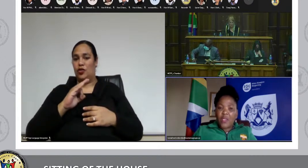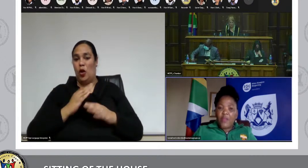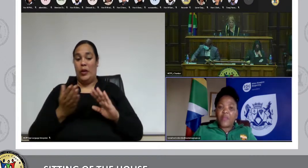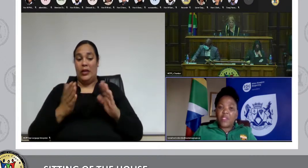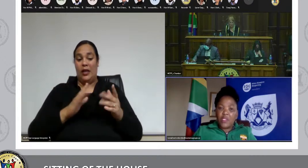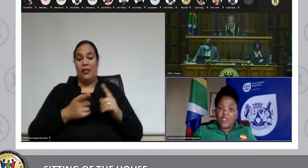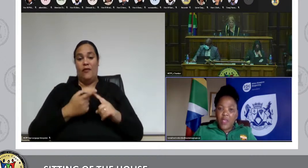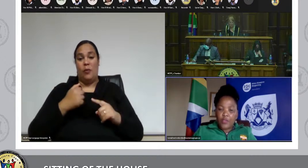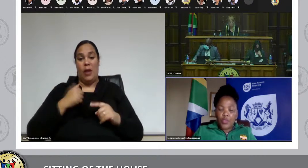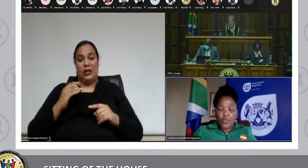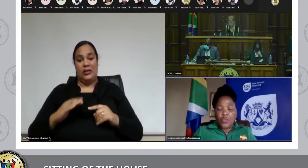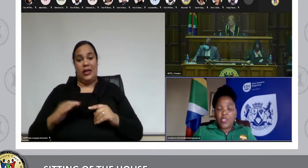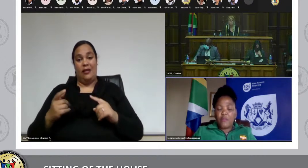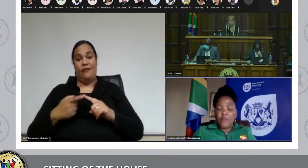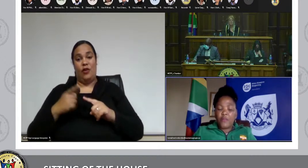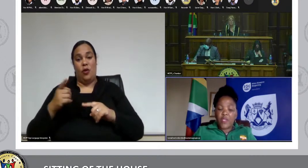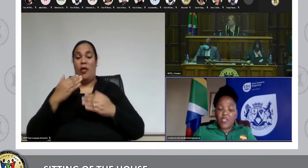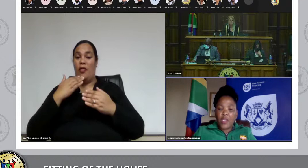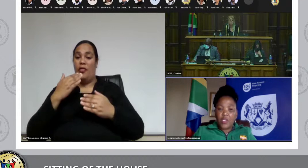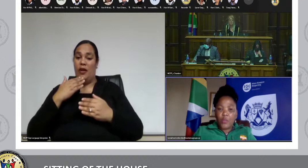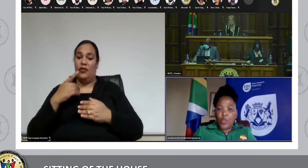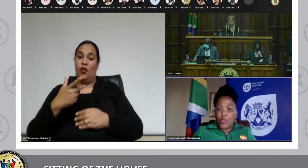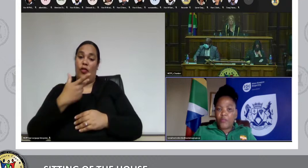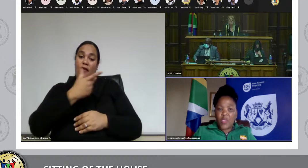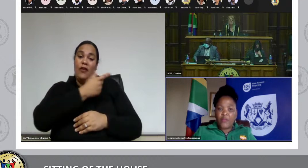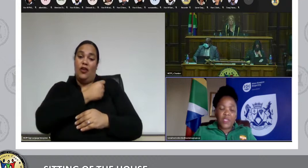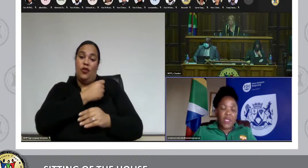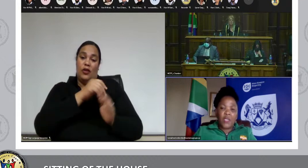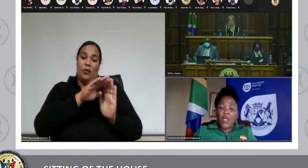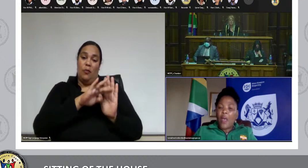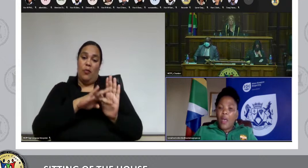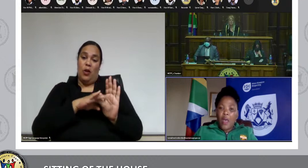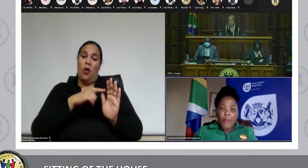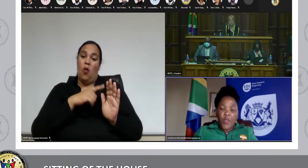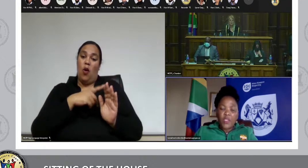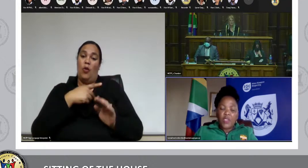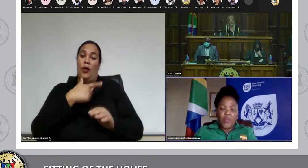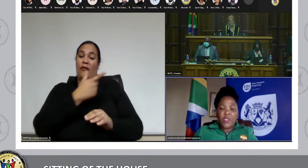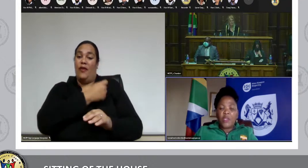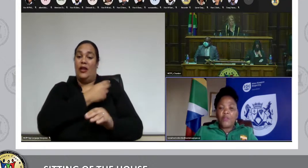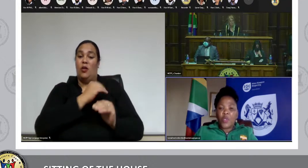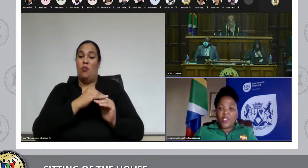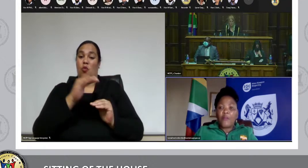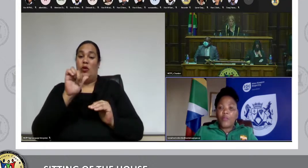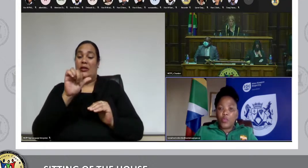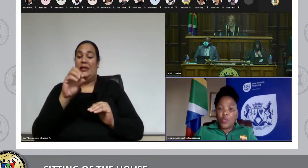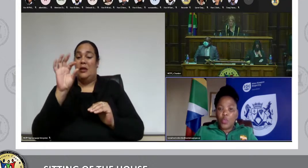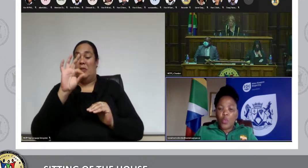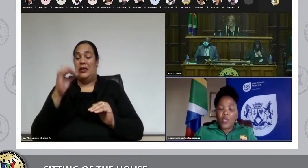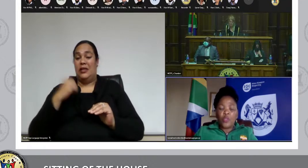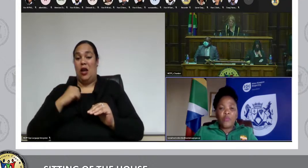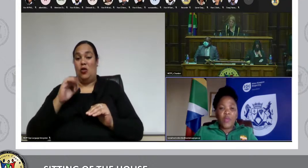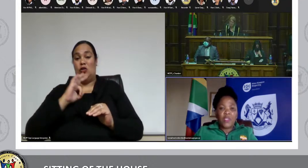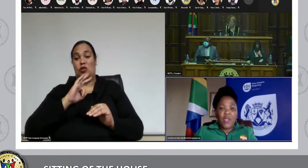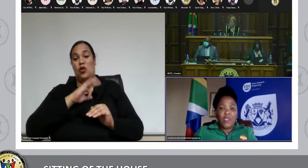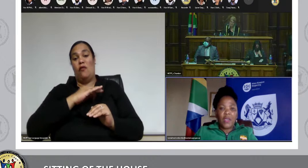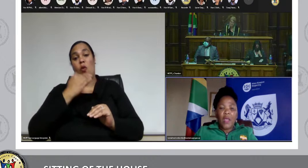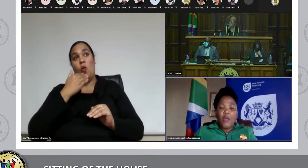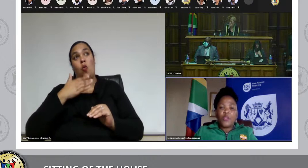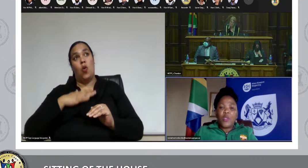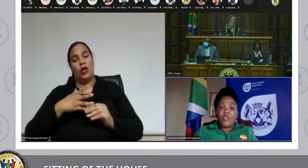from our staff ever since, thanks to the vaccination, because we've vaccinated more than 60% of our staff, those who wanted to be